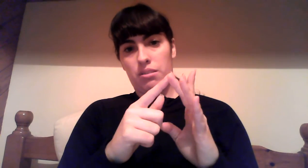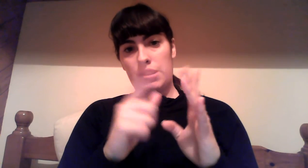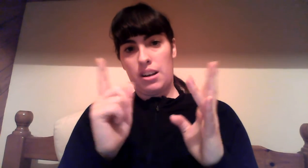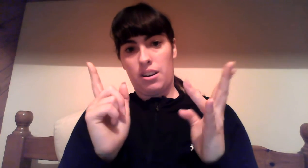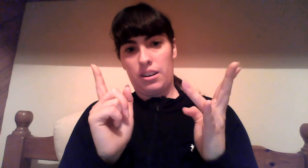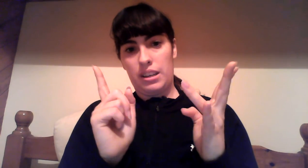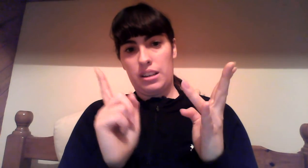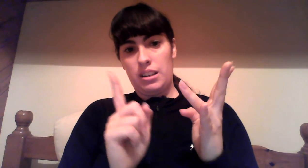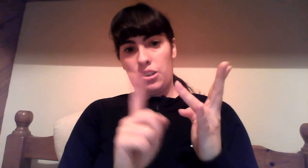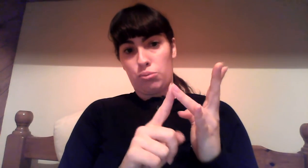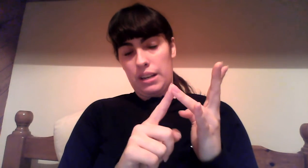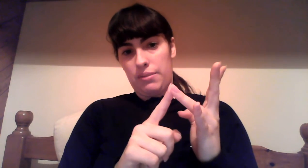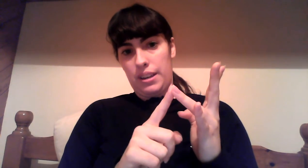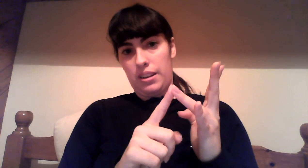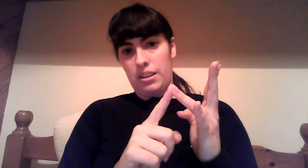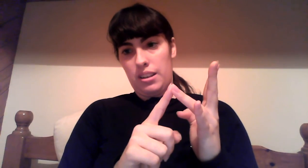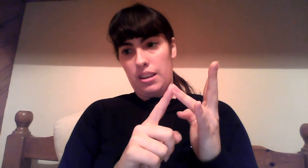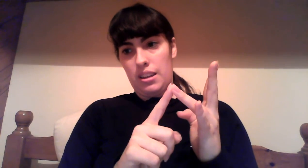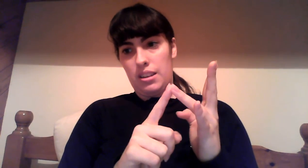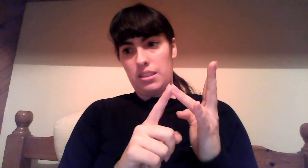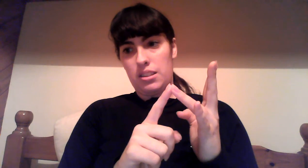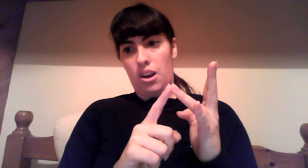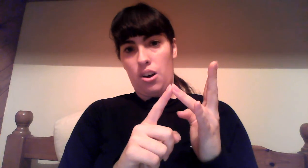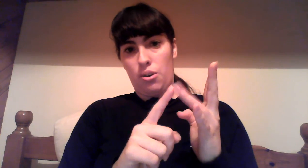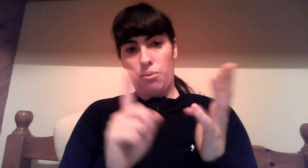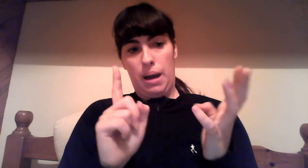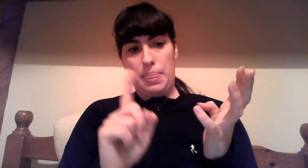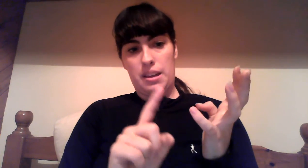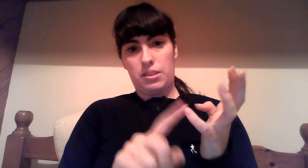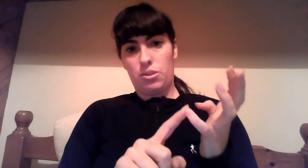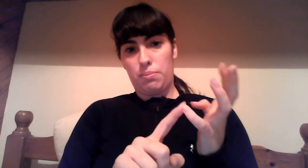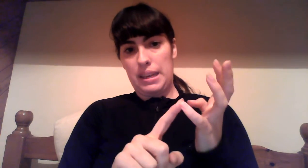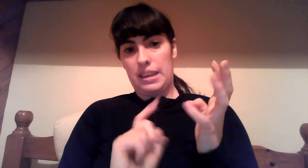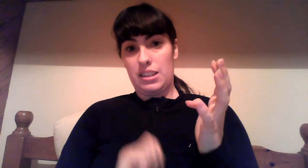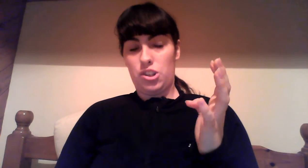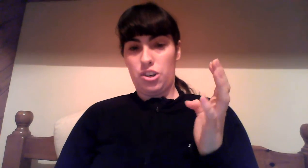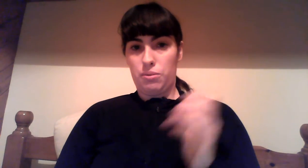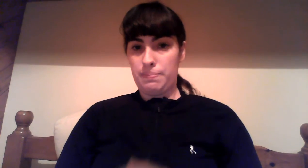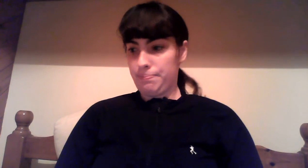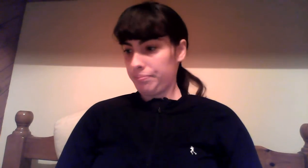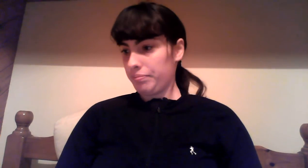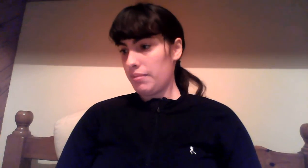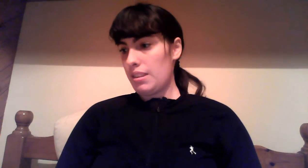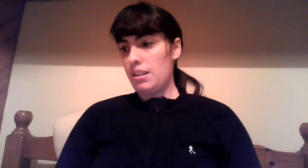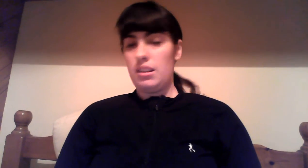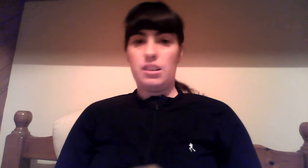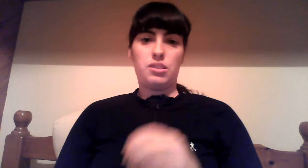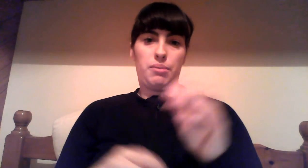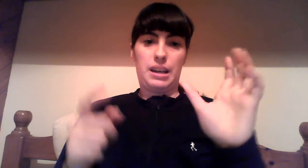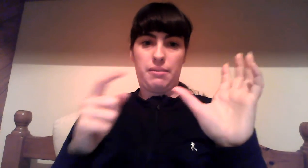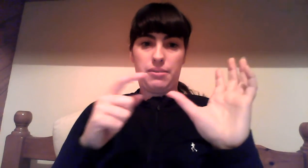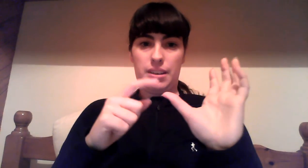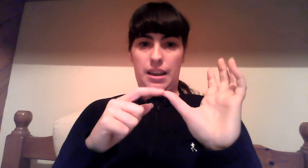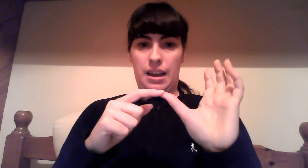is I, your ring finger is O, and then your pinky is U. So we have